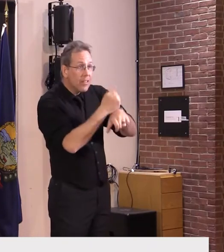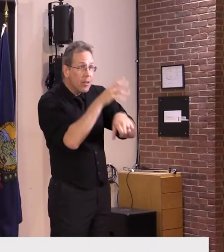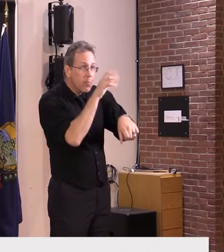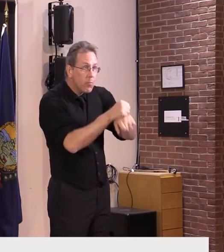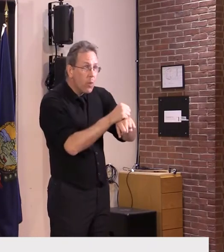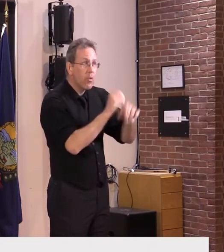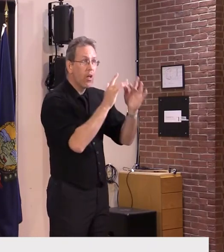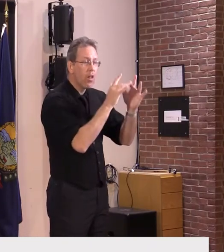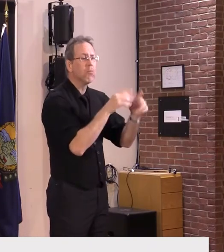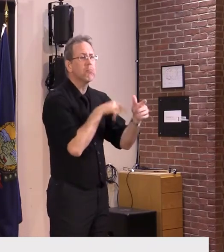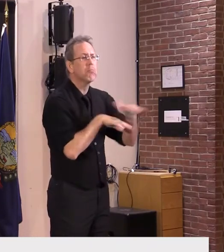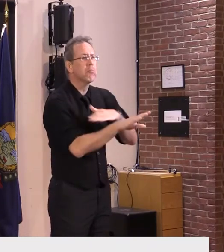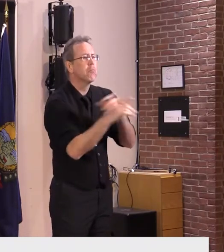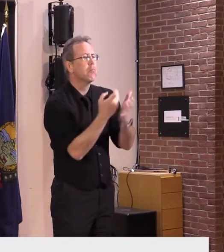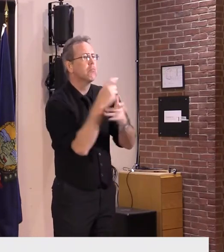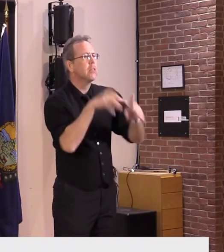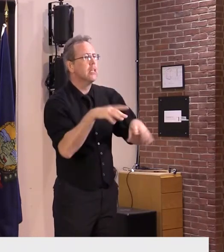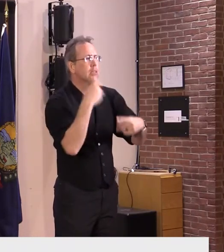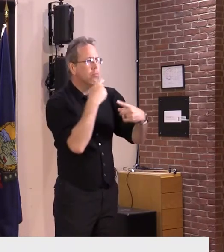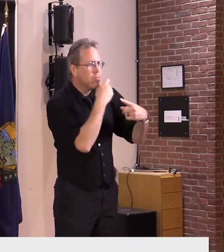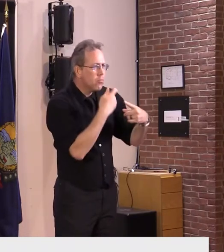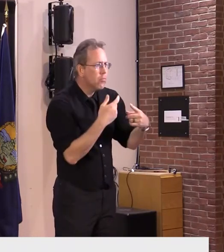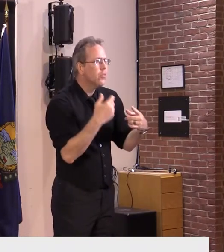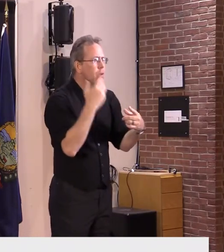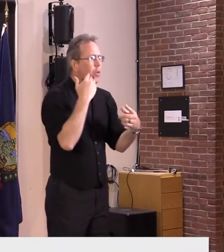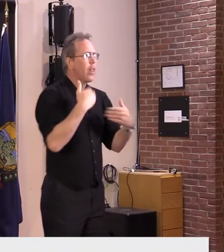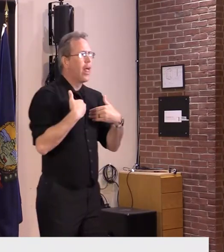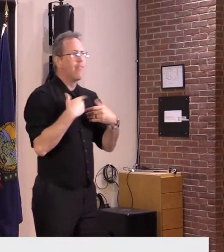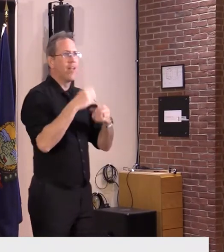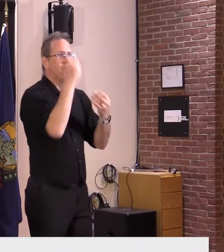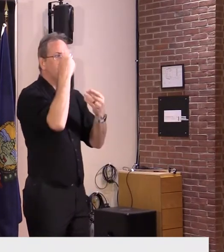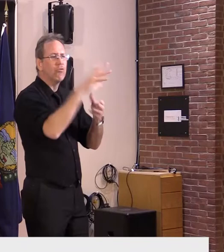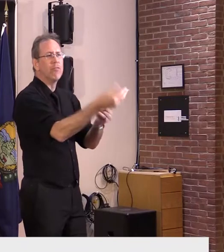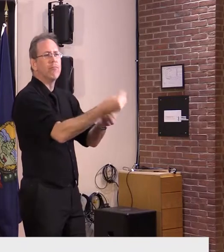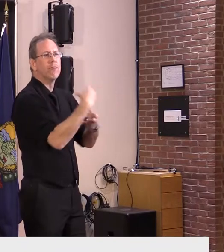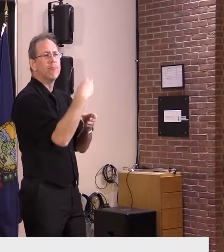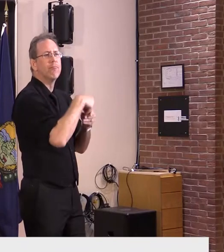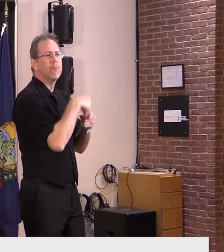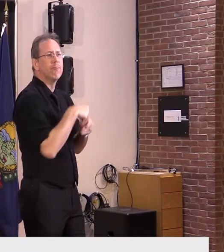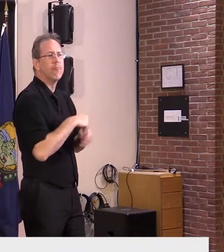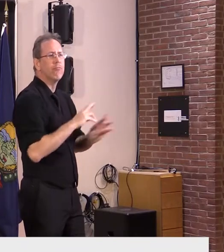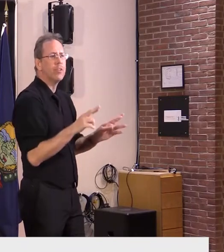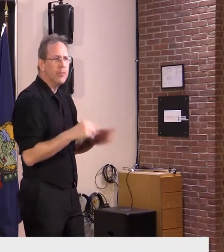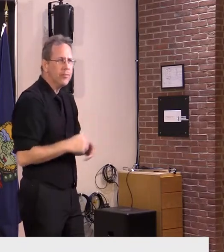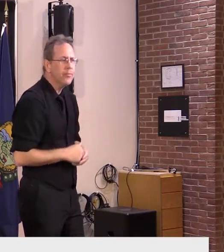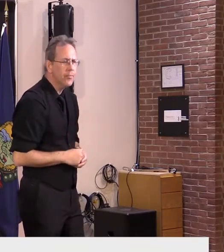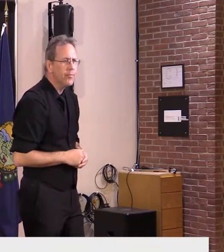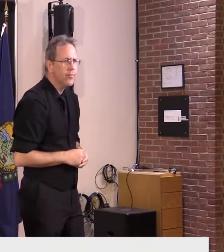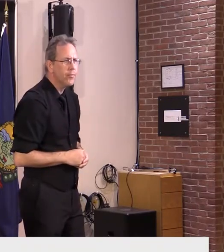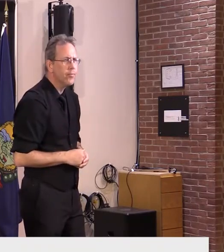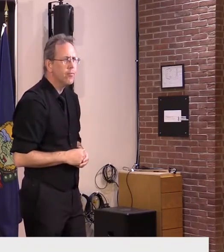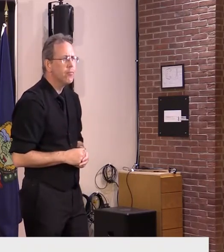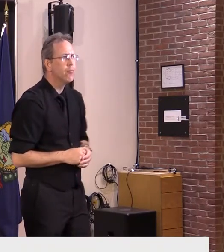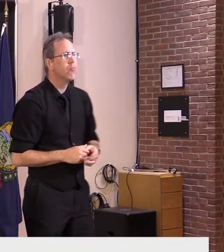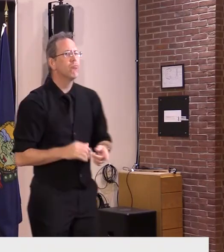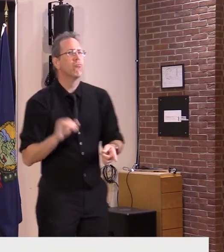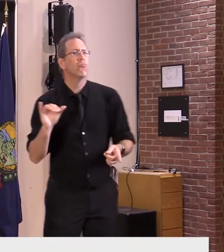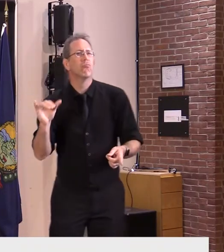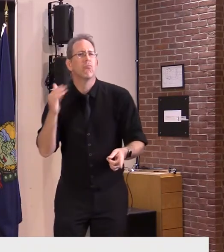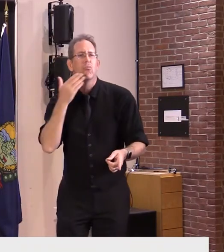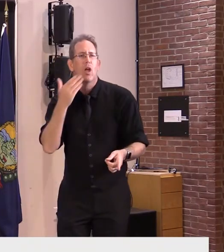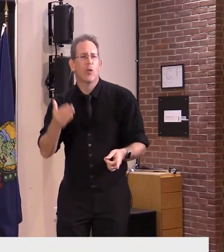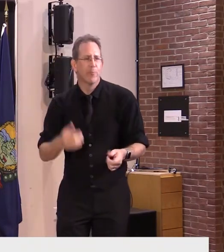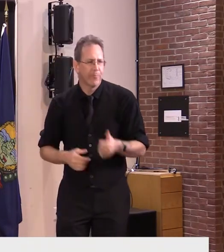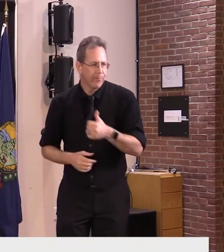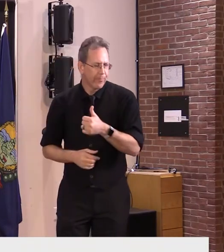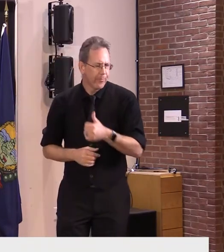know the dates that are available to them during this time frame. Thank you very much. I appreciate it, both of you.